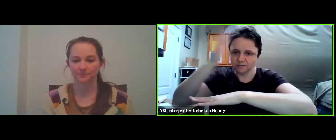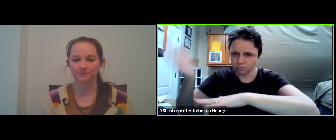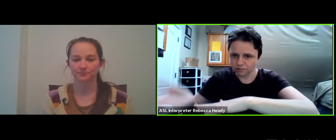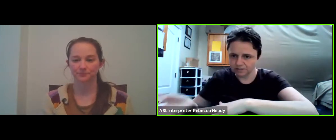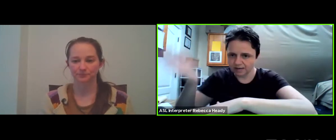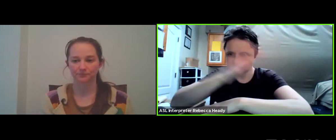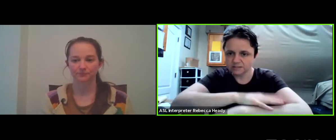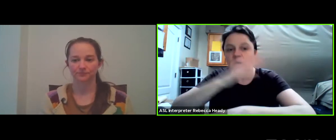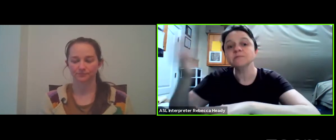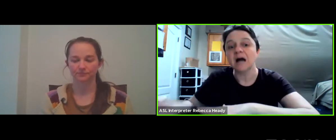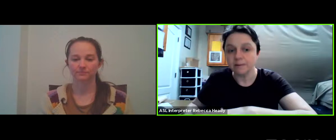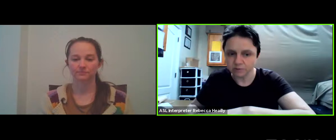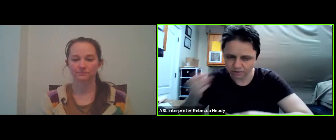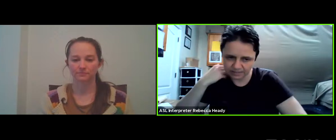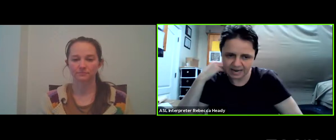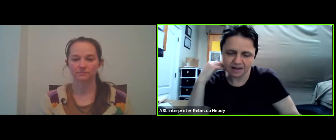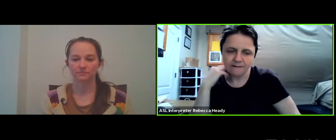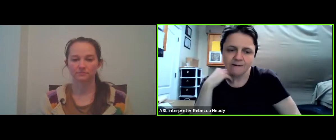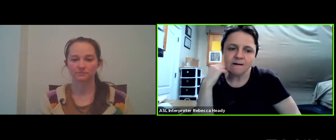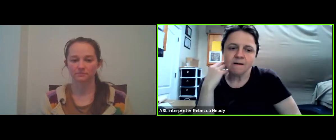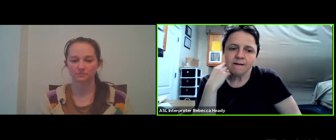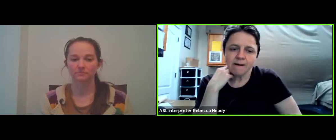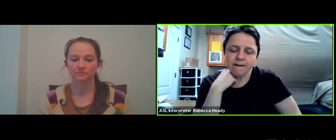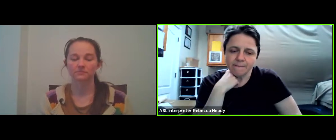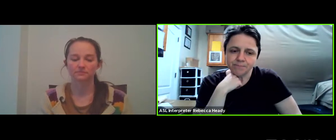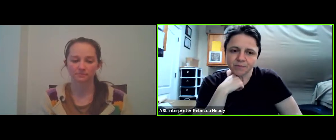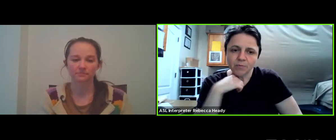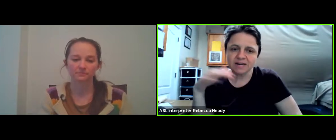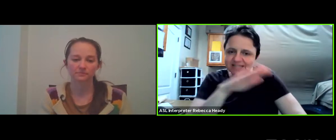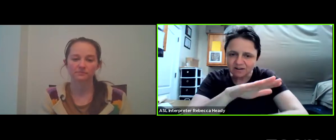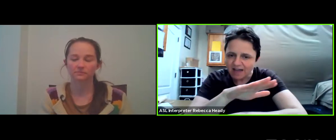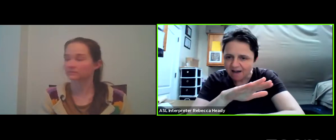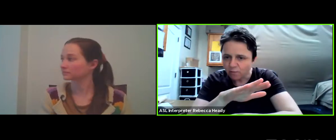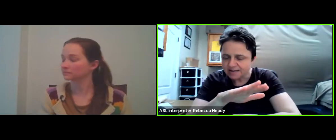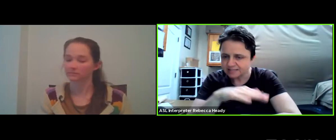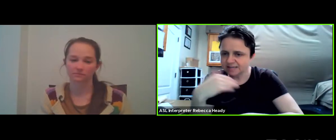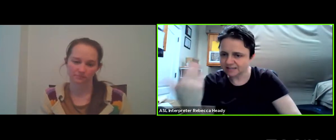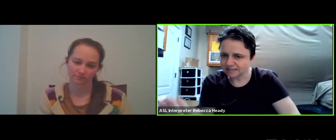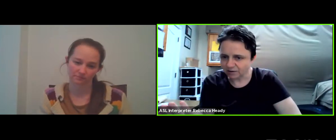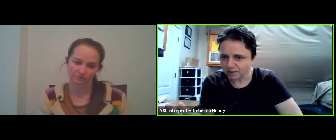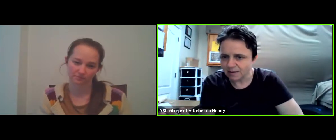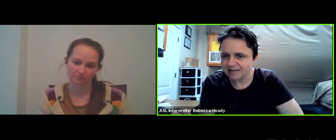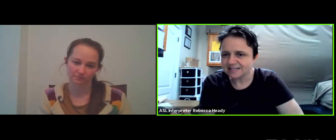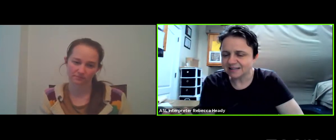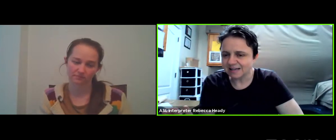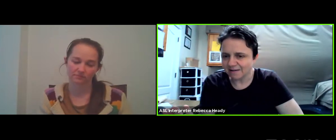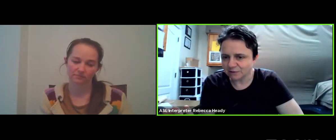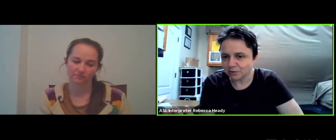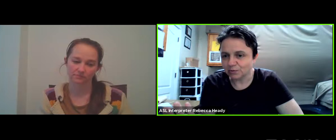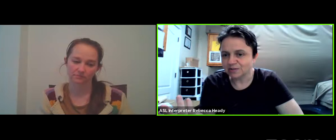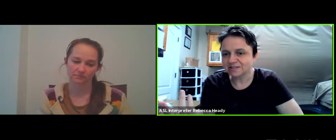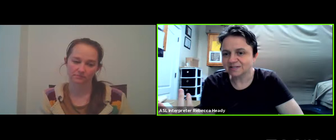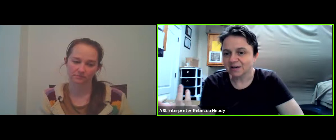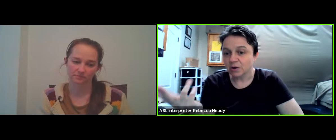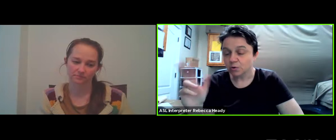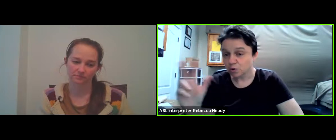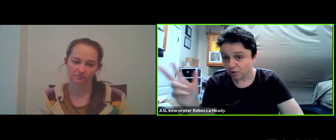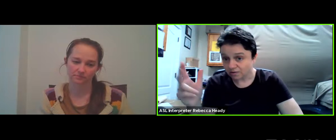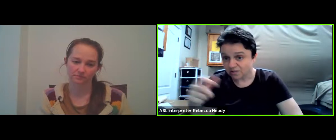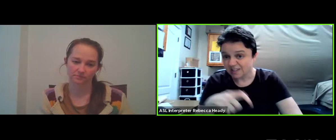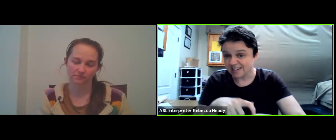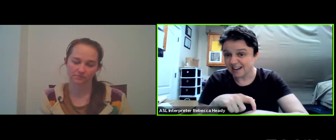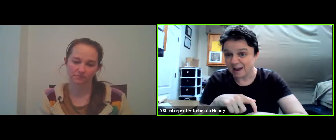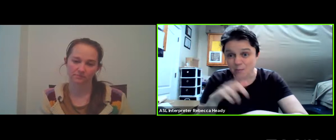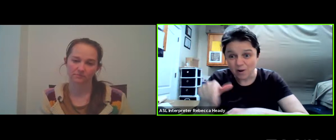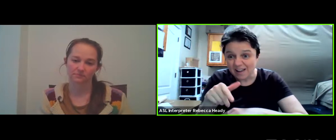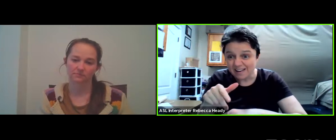the horizon was like sometime during the day. Putting it down halfway doesn't necessarily mean it's in the afternoon, because you